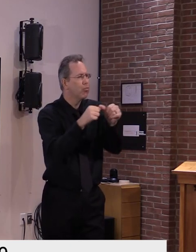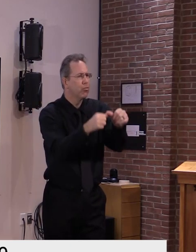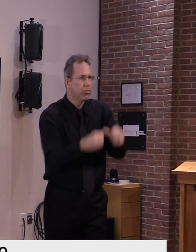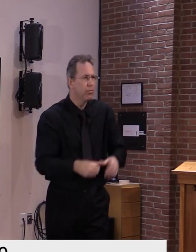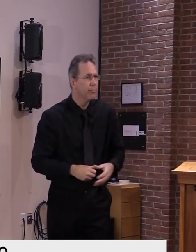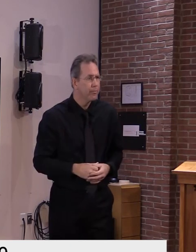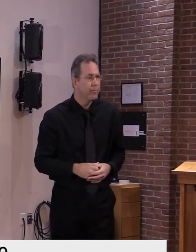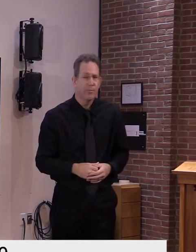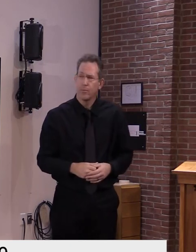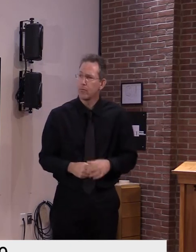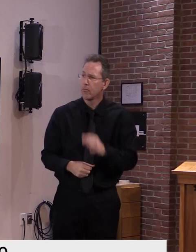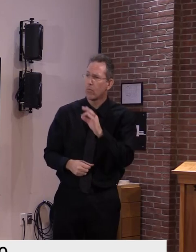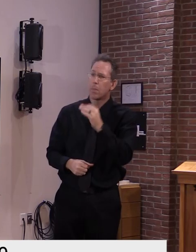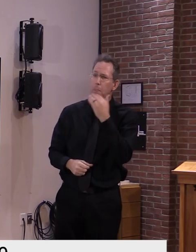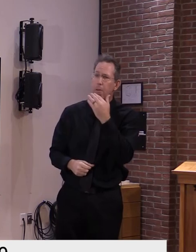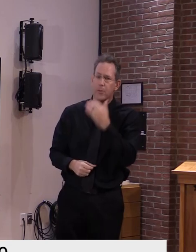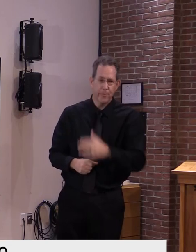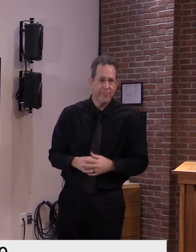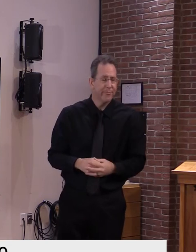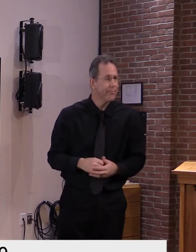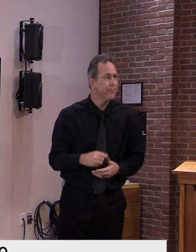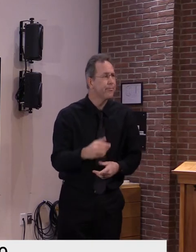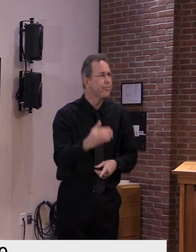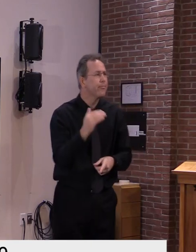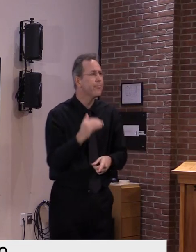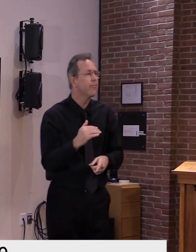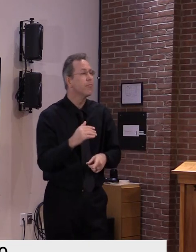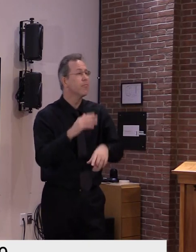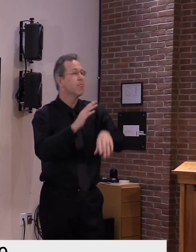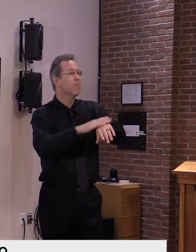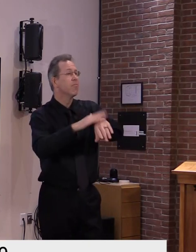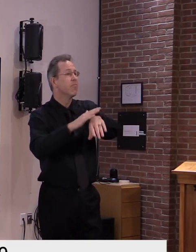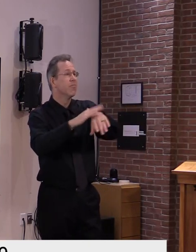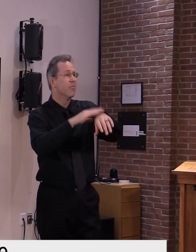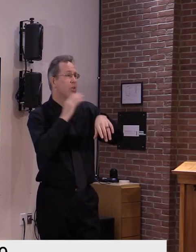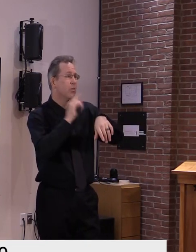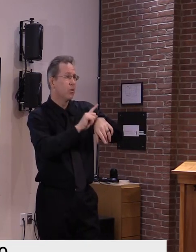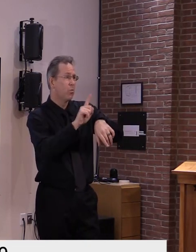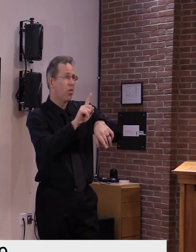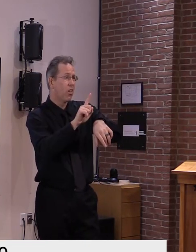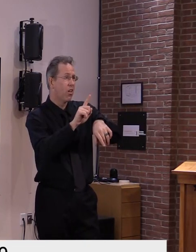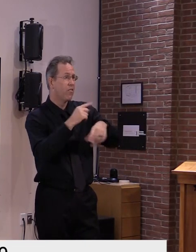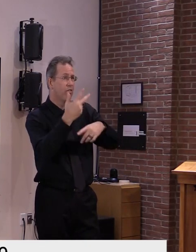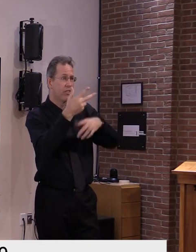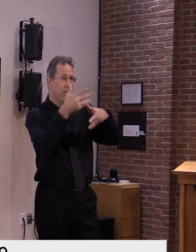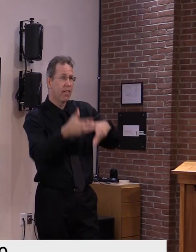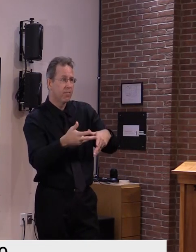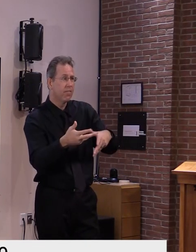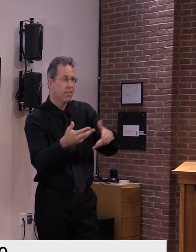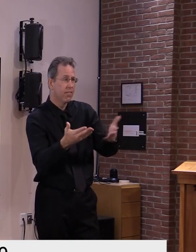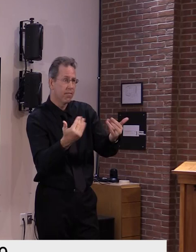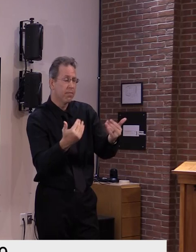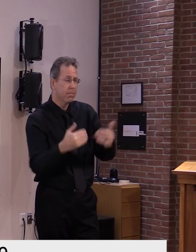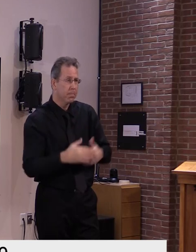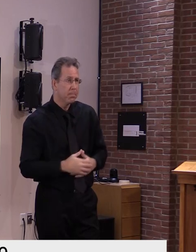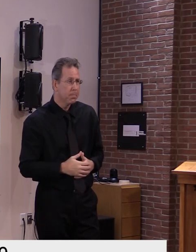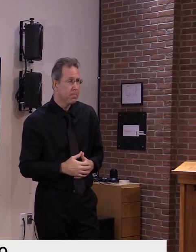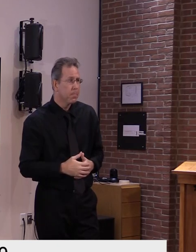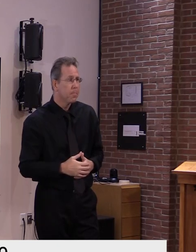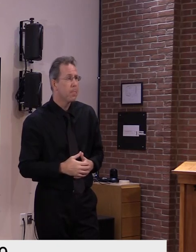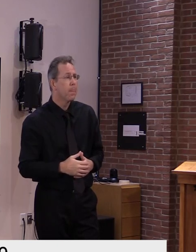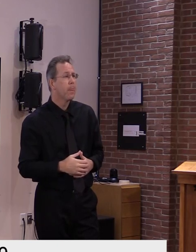your answer. All right, we're closing in on 1 o'clock and we still have 3 folks left in the queue. Guy Page, Chronicle of the Vermont State